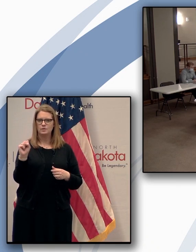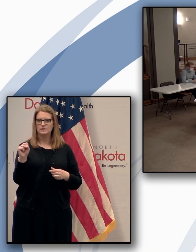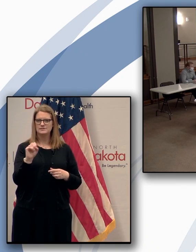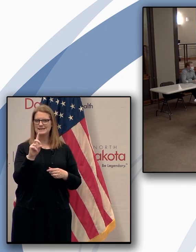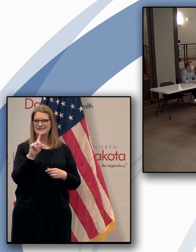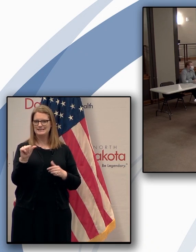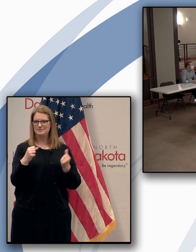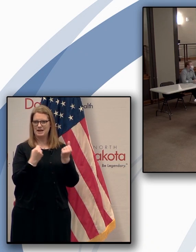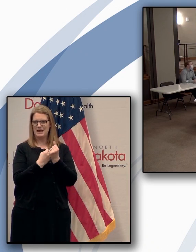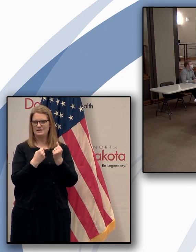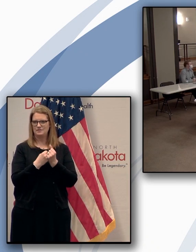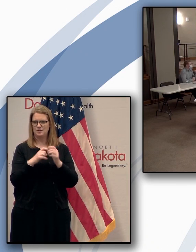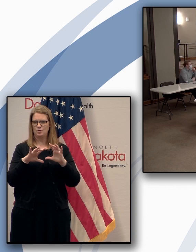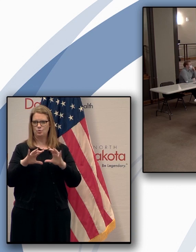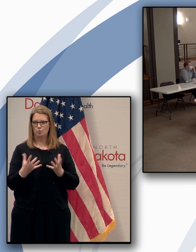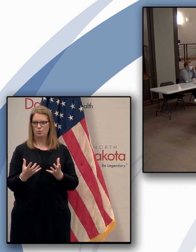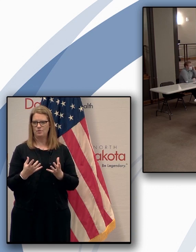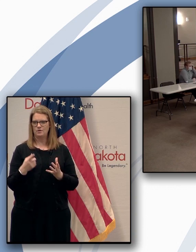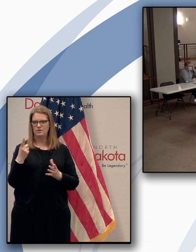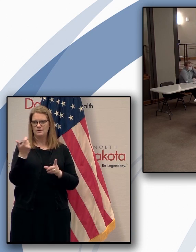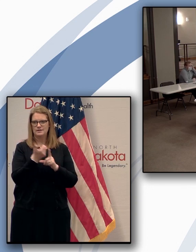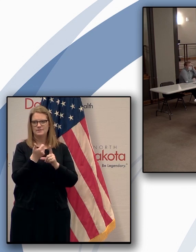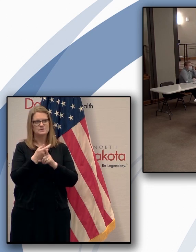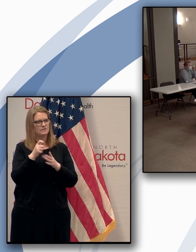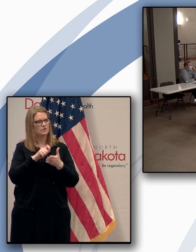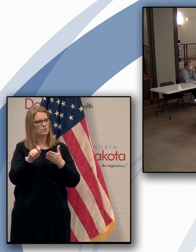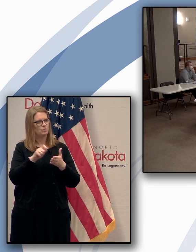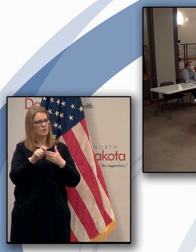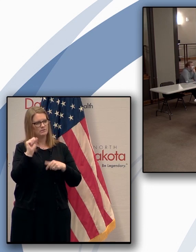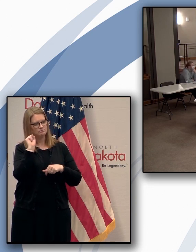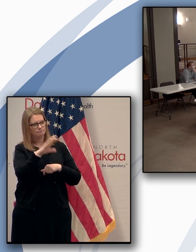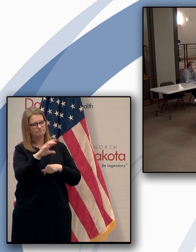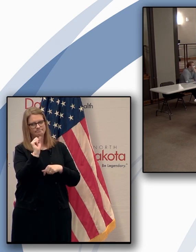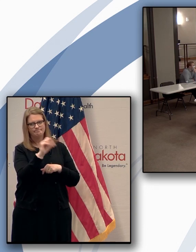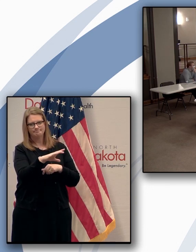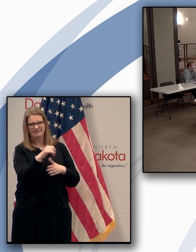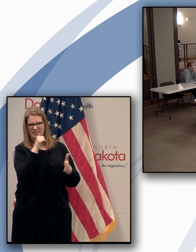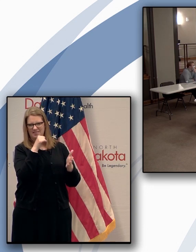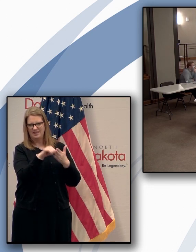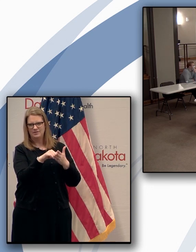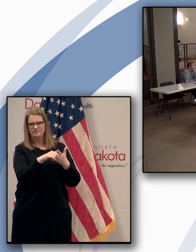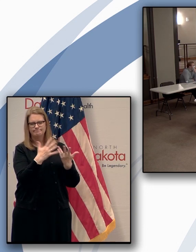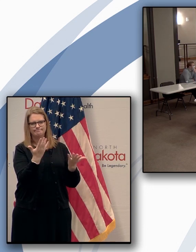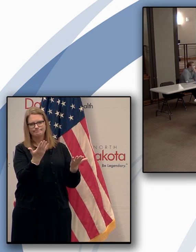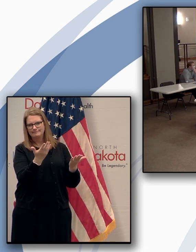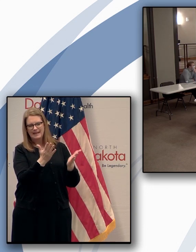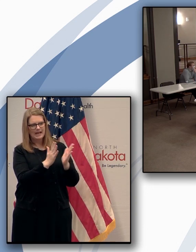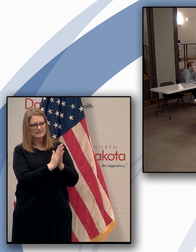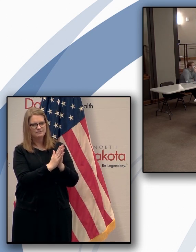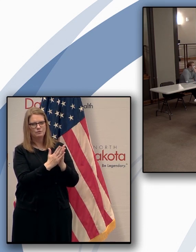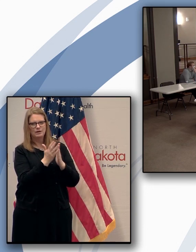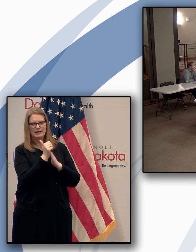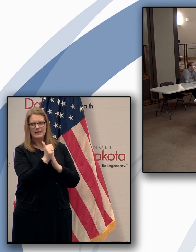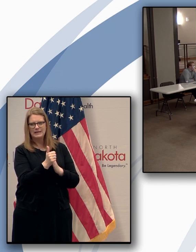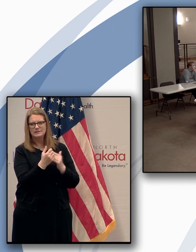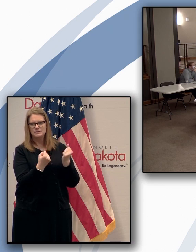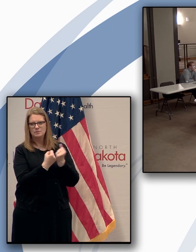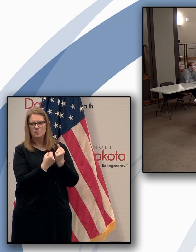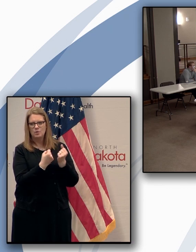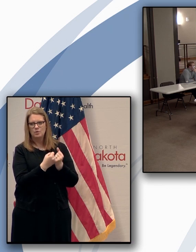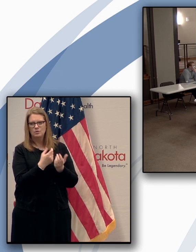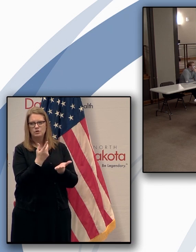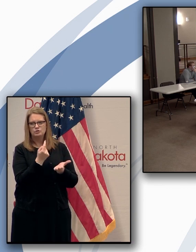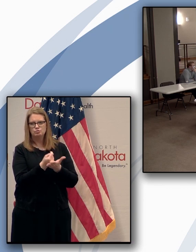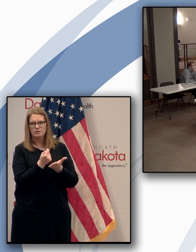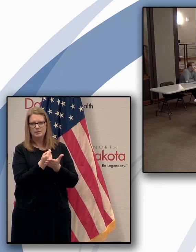Disability advocacy group told us that they have written a couple letters to you guys asking about guidance to support some of the treatment